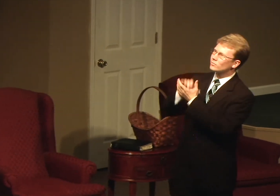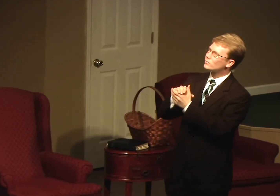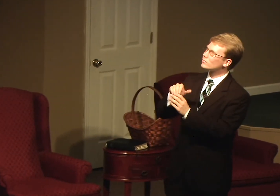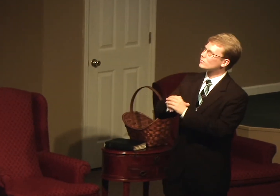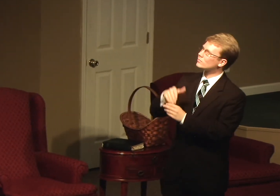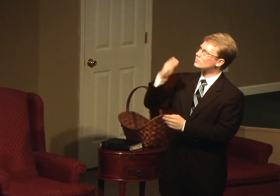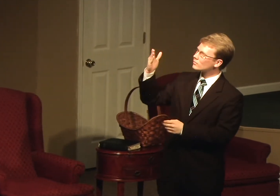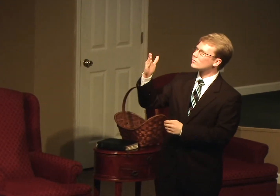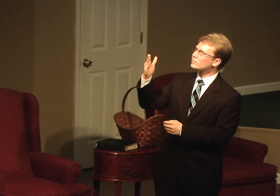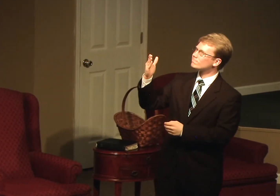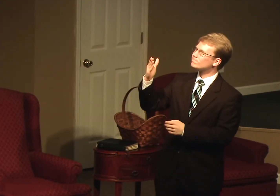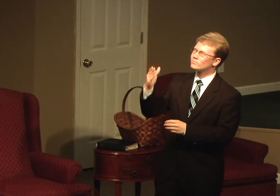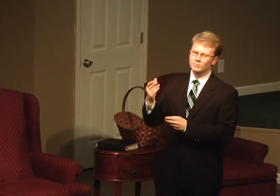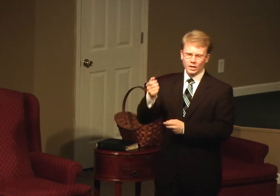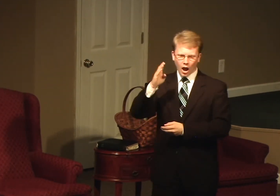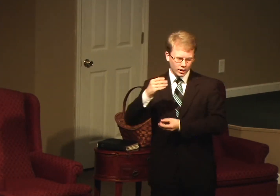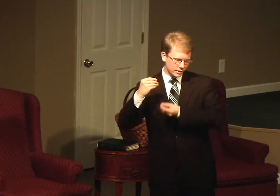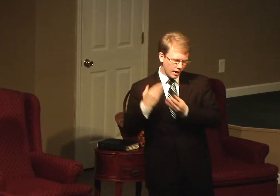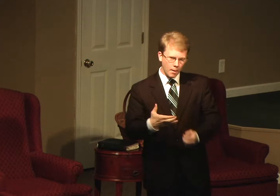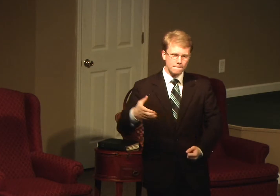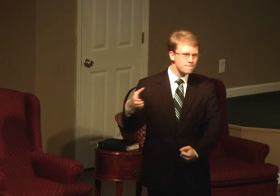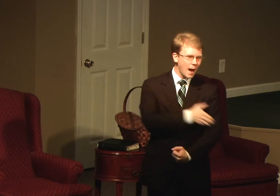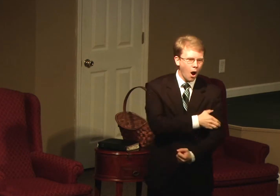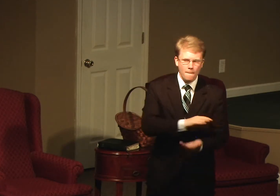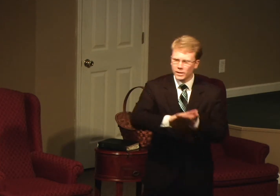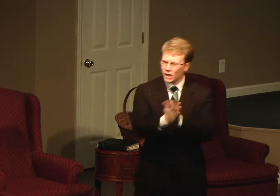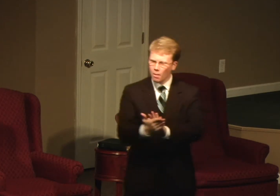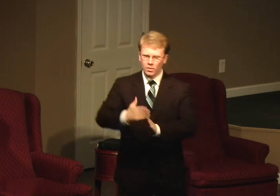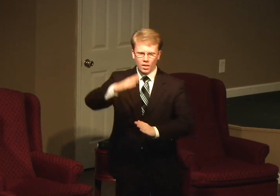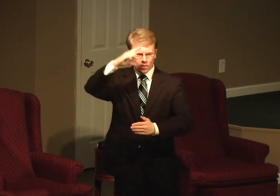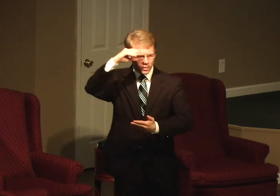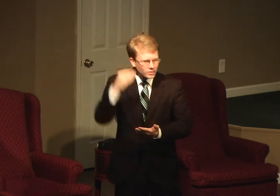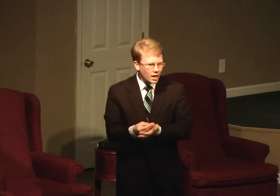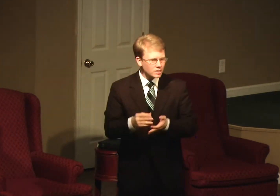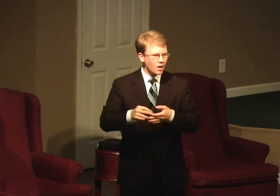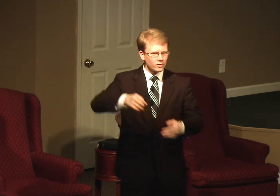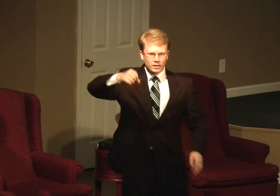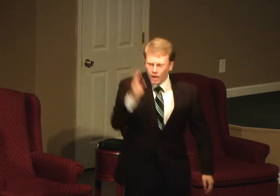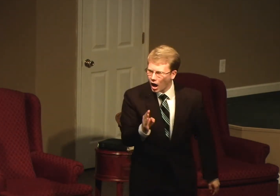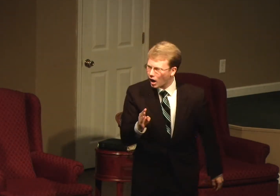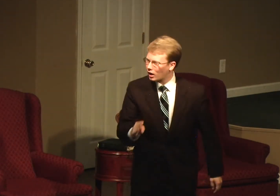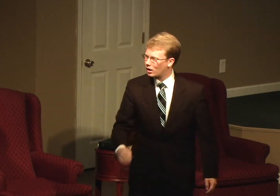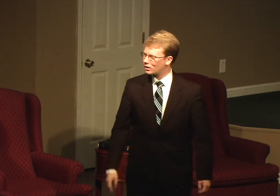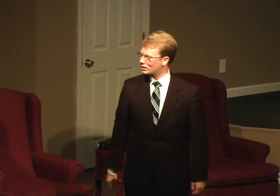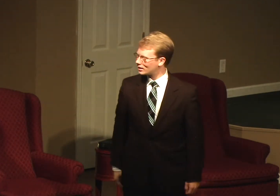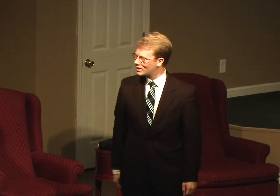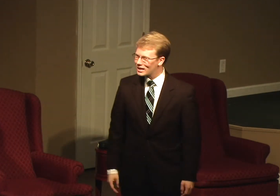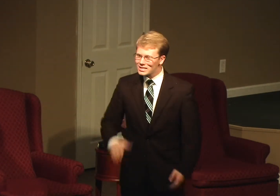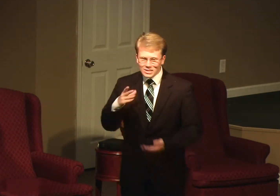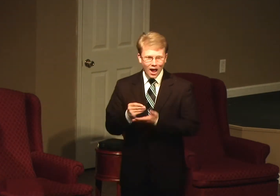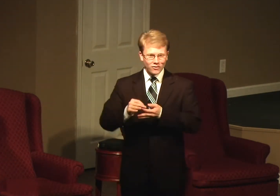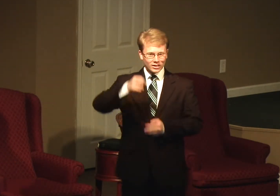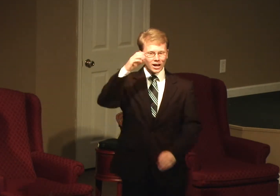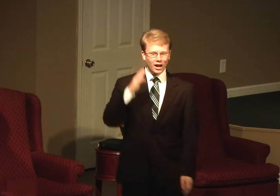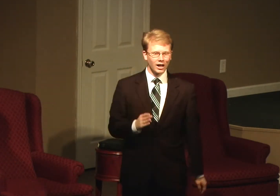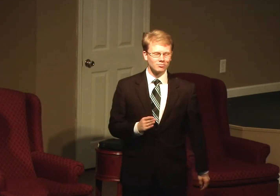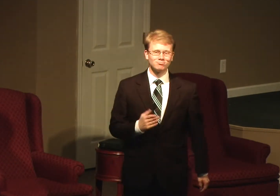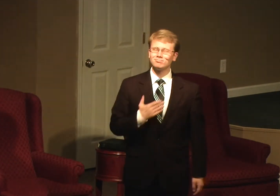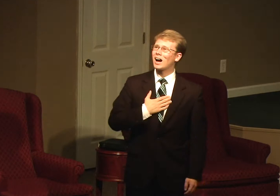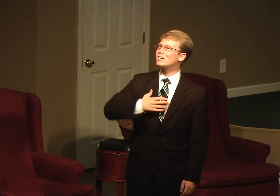name, all believers in Jesus Christ, He has given us the power to become the sons of God.